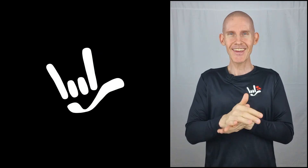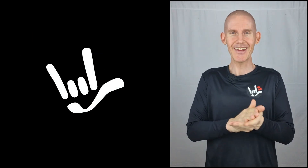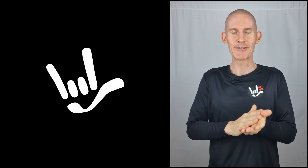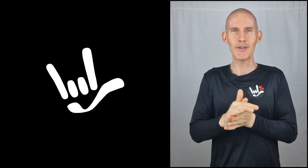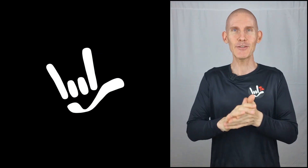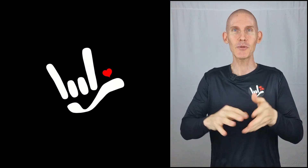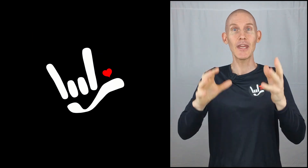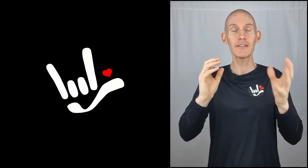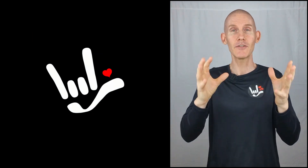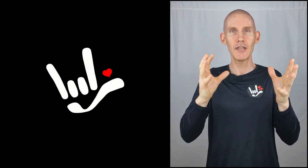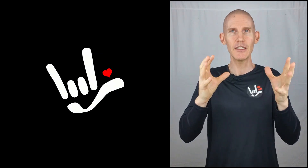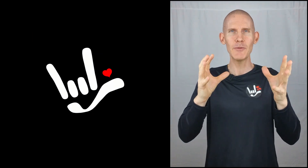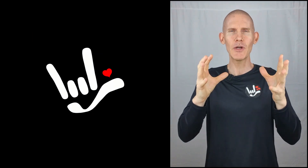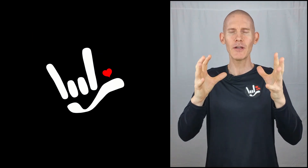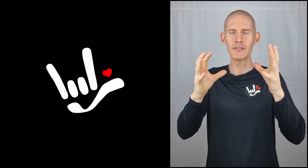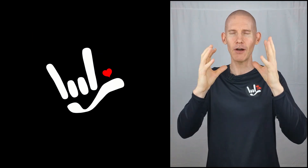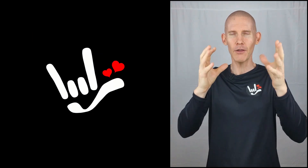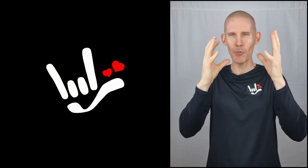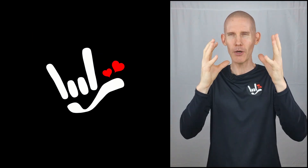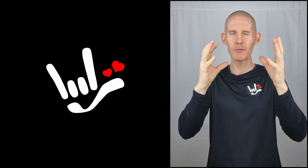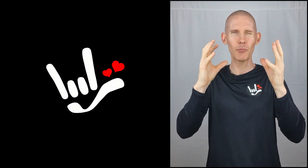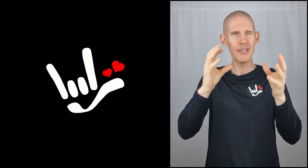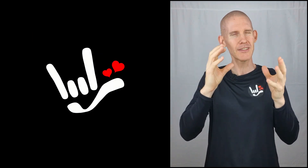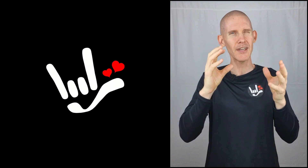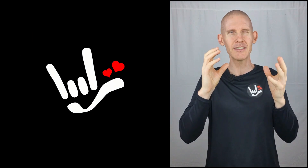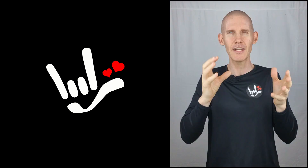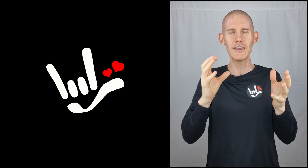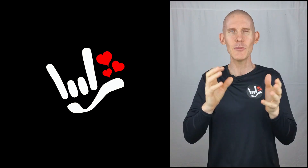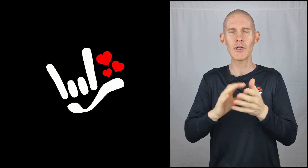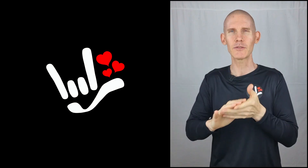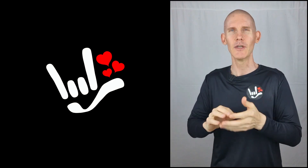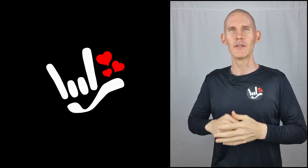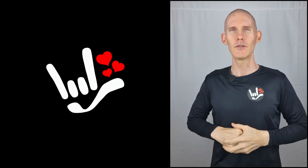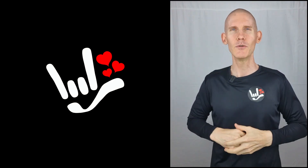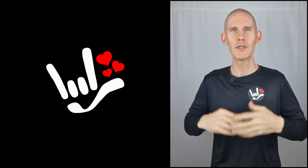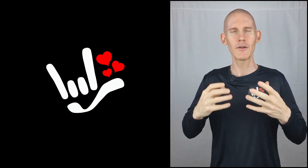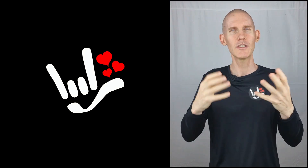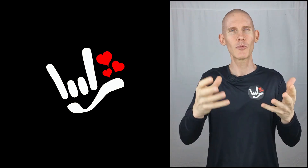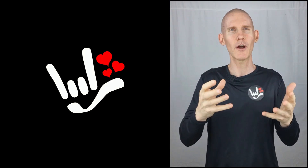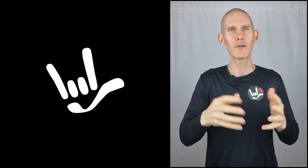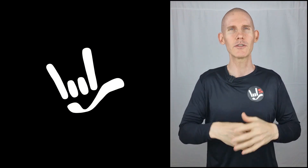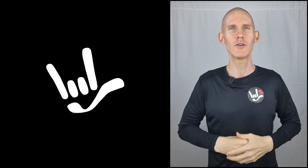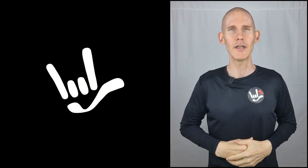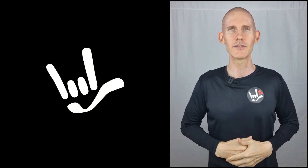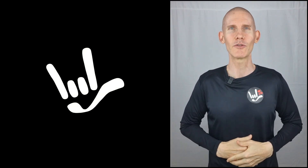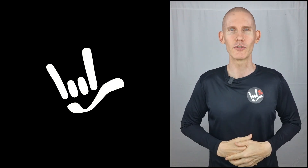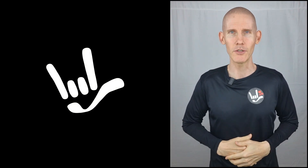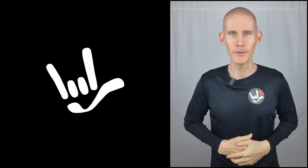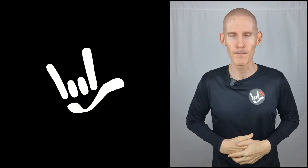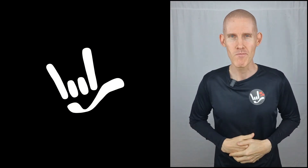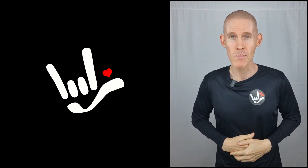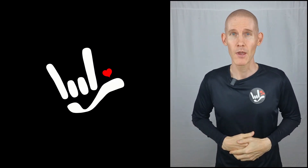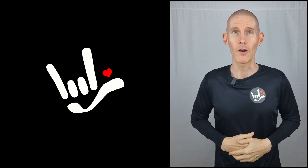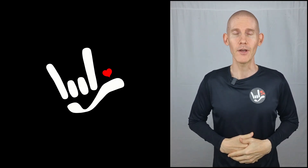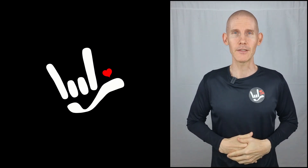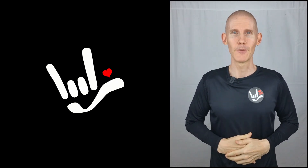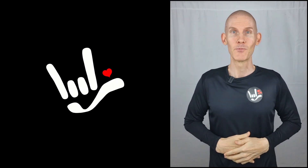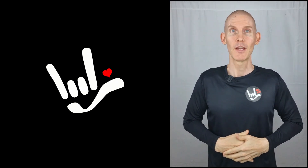Okay, so that's what the ASL Daily Email is all about. Bite-sized daily emails to guarantee progress in your ASL journey. All right, now